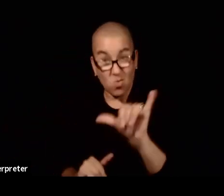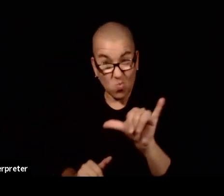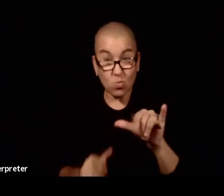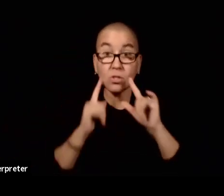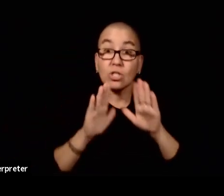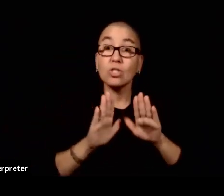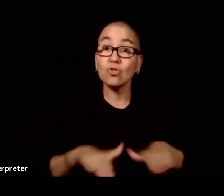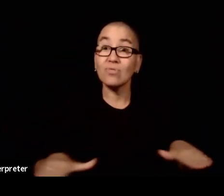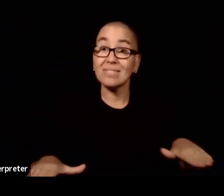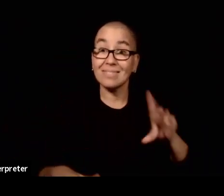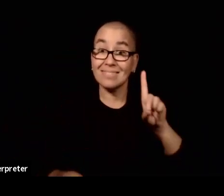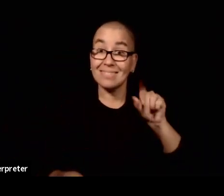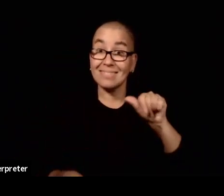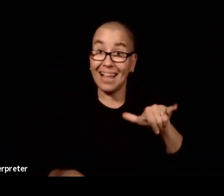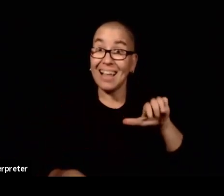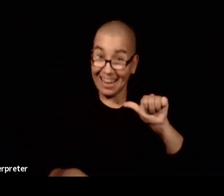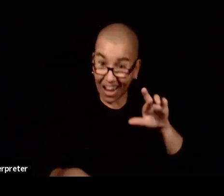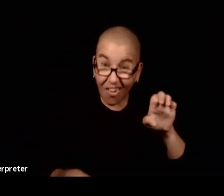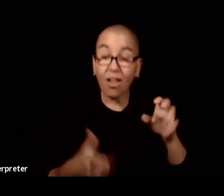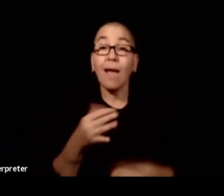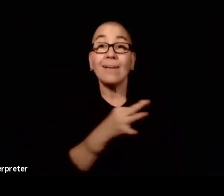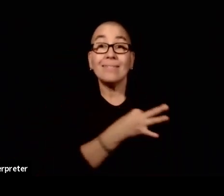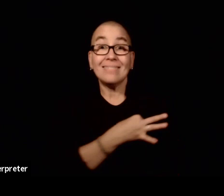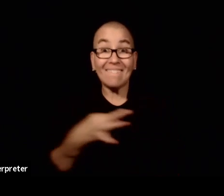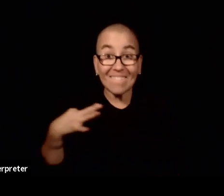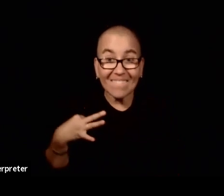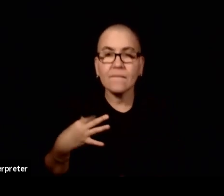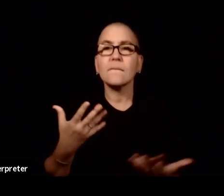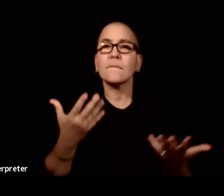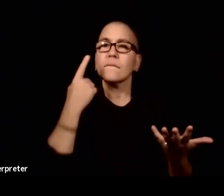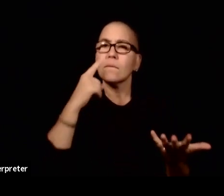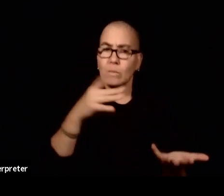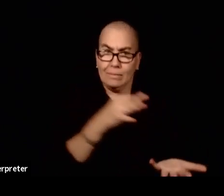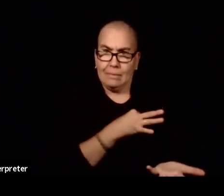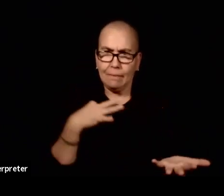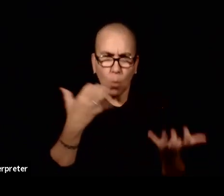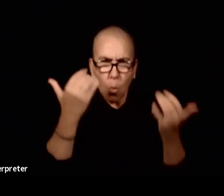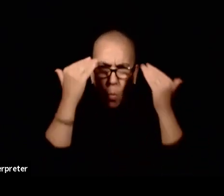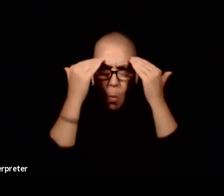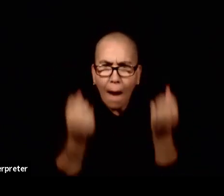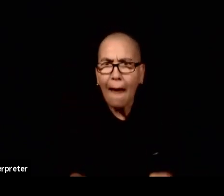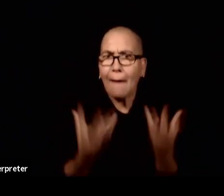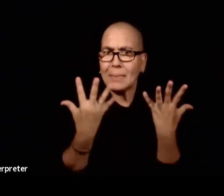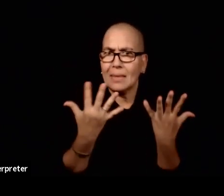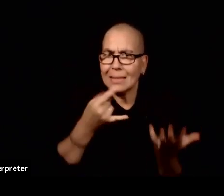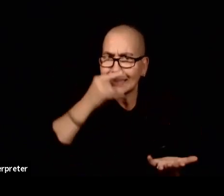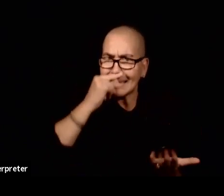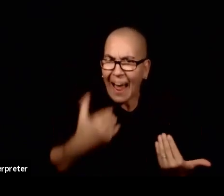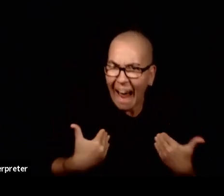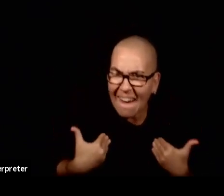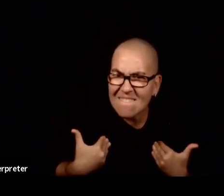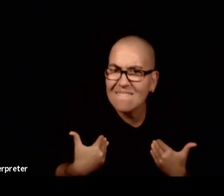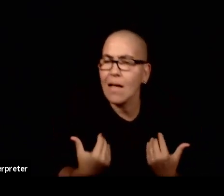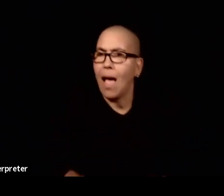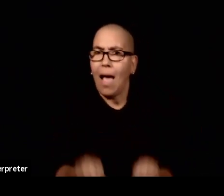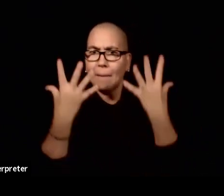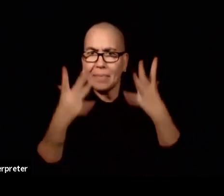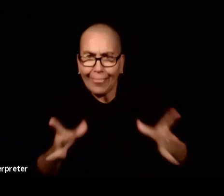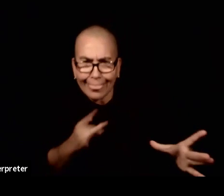these programs, as well as how many total programs have had confirmed cases. And as we've mentioned on these